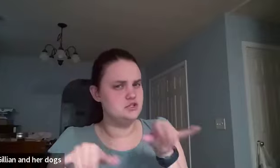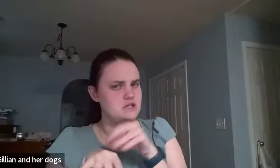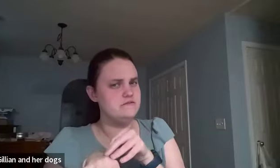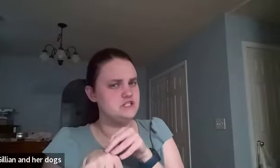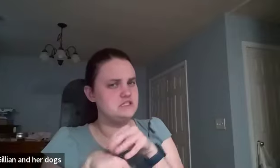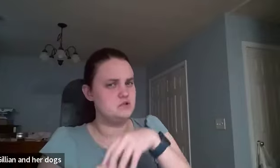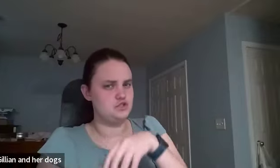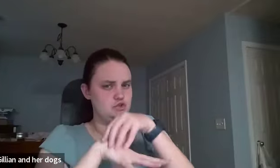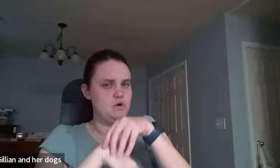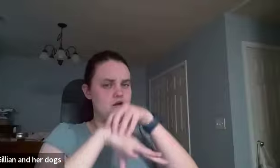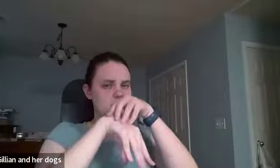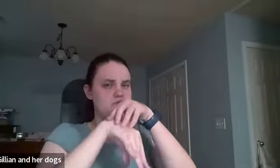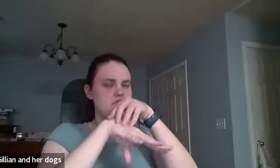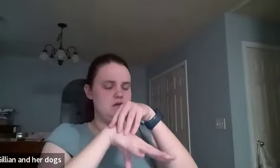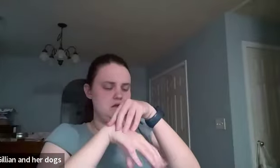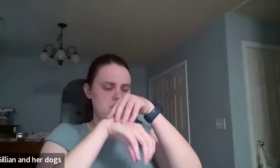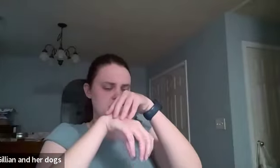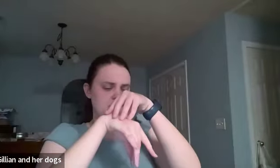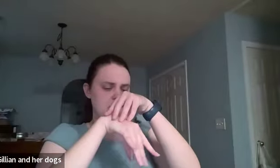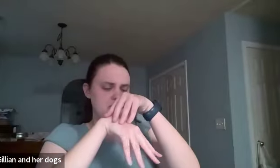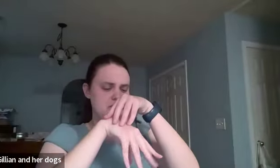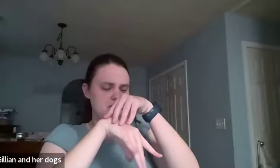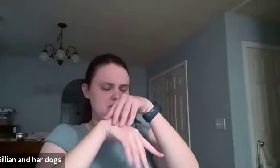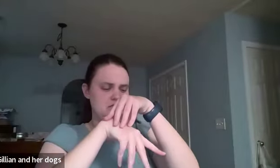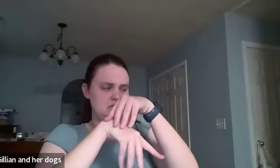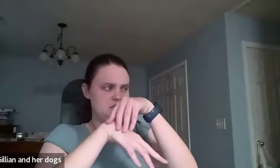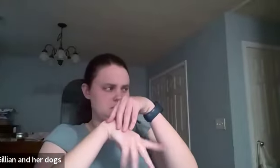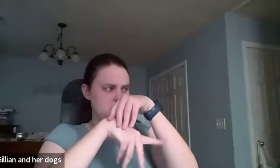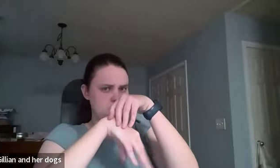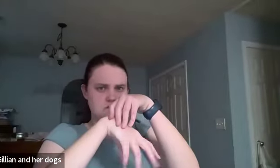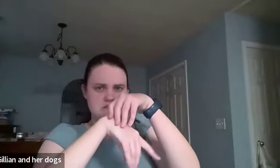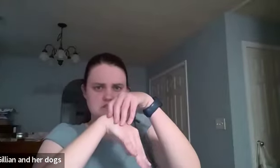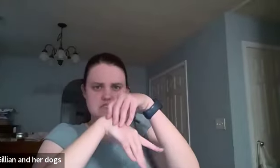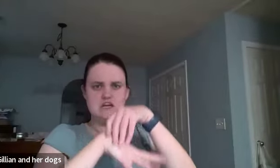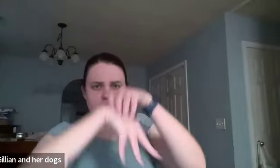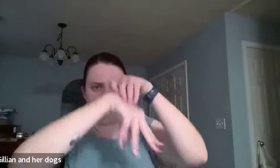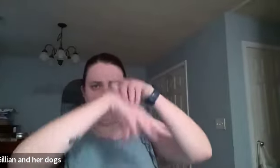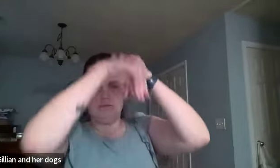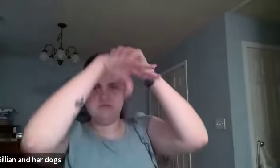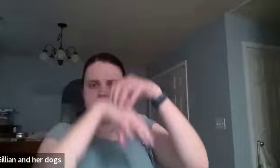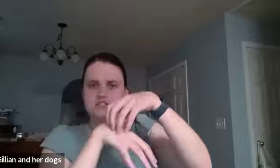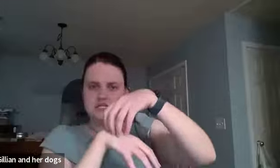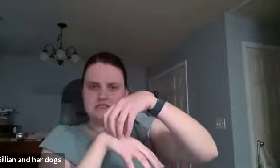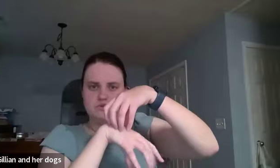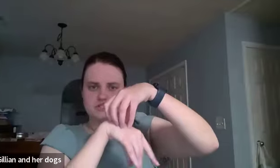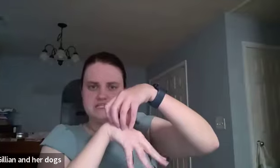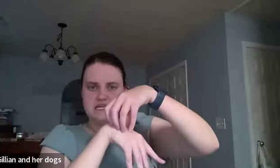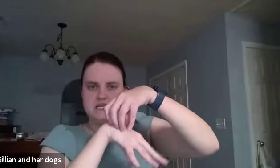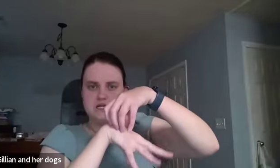similar. Jellyfish is similar to octopus, but I think it's instead of moving up as much, it's more just staying